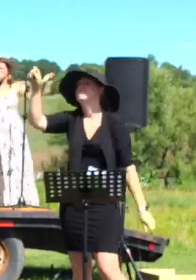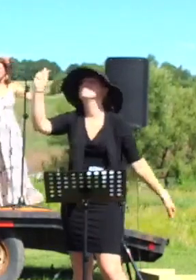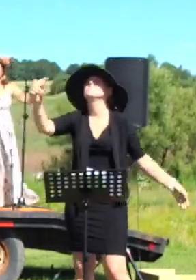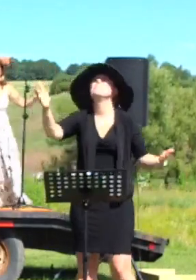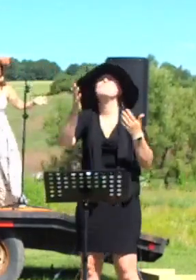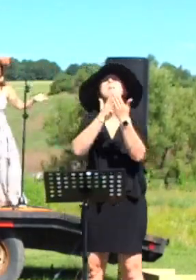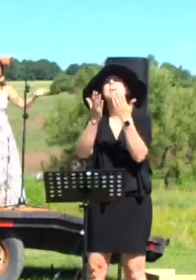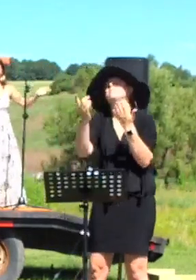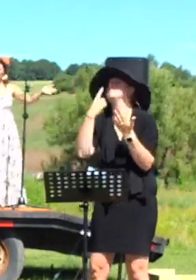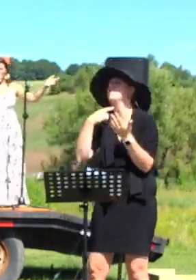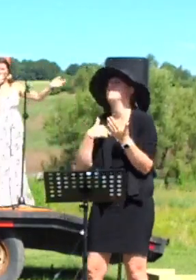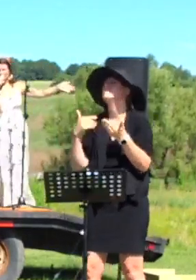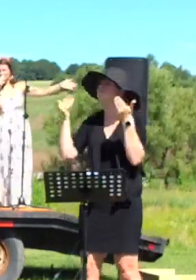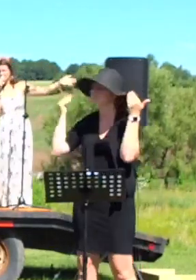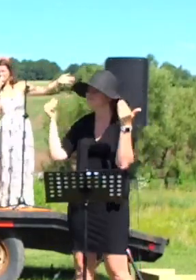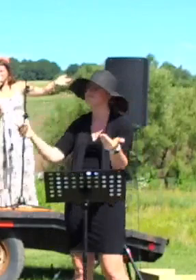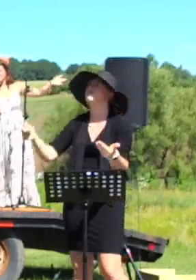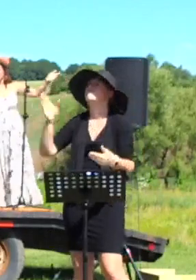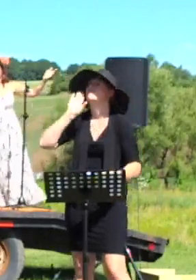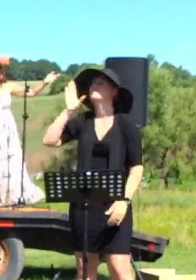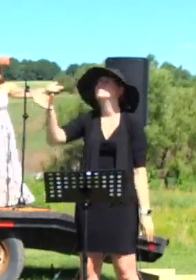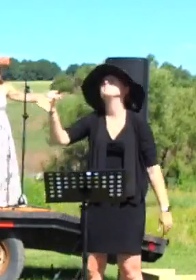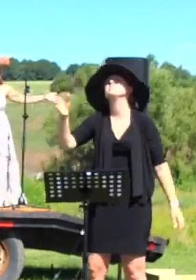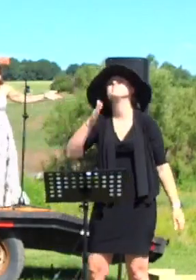you will lead me,